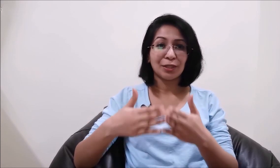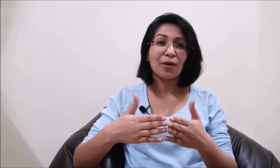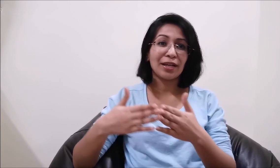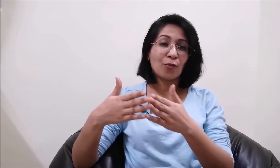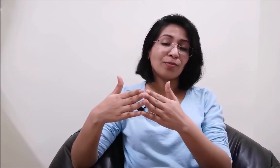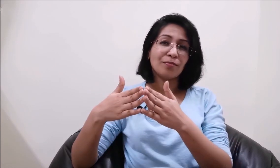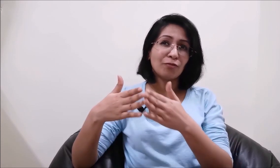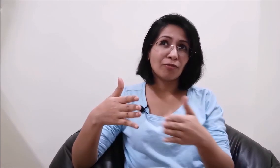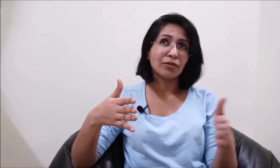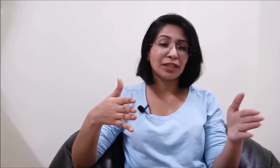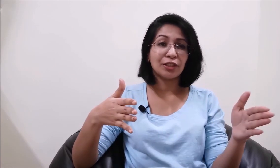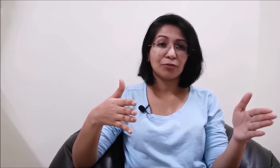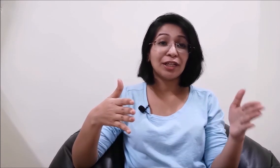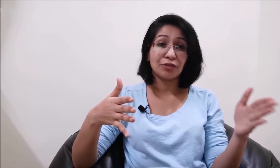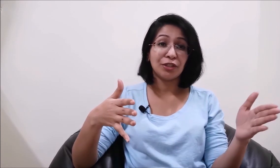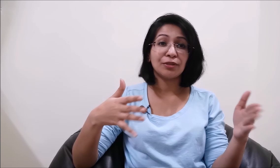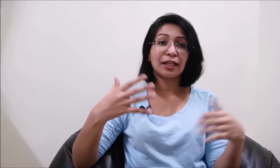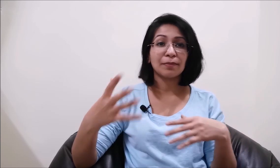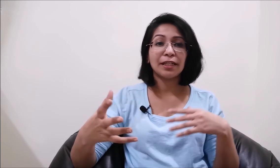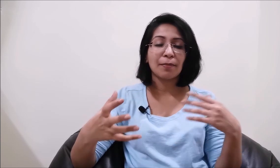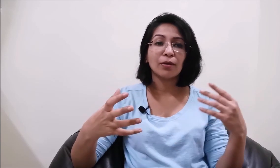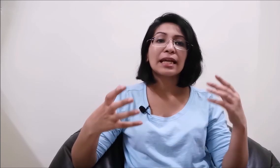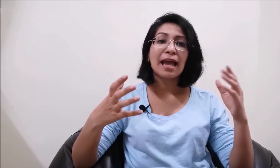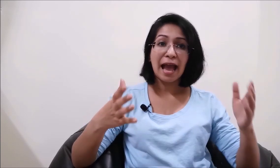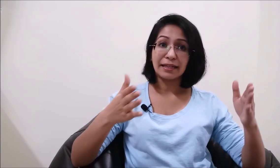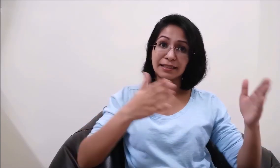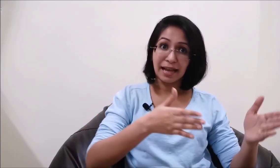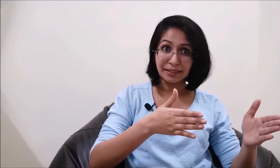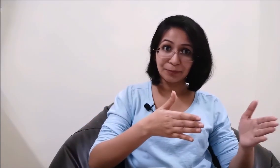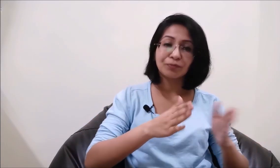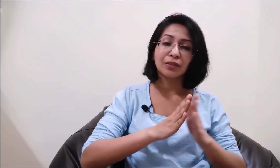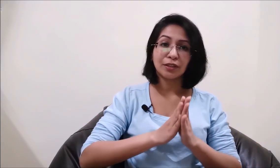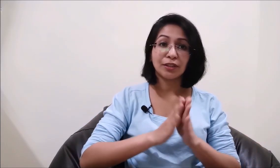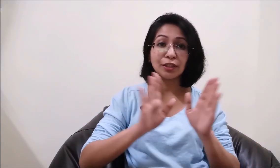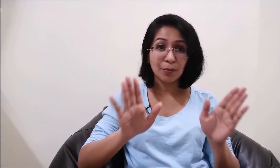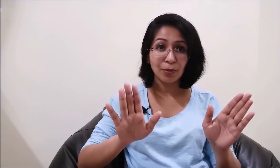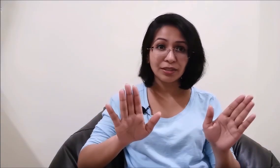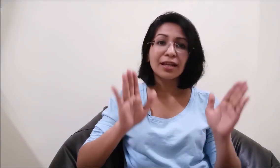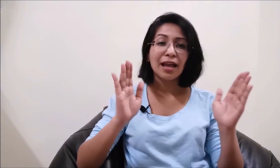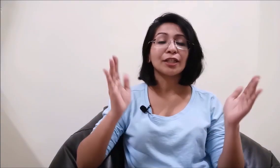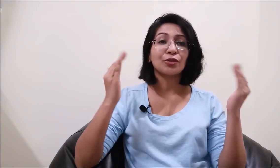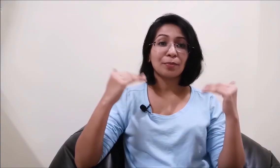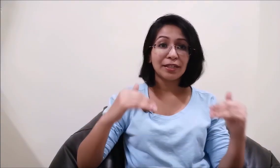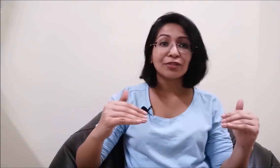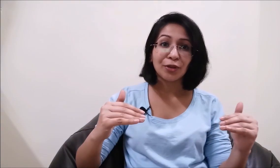that's why in one of the later videos I explained about hand sides. So here's a bonus. I shall repeat it for